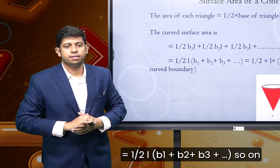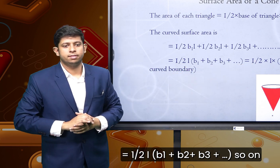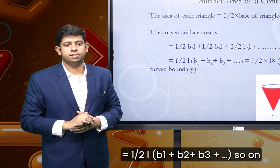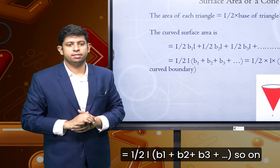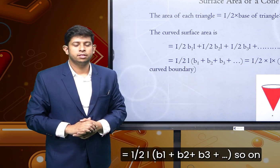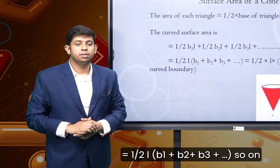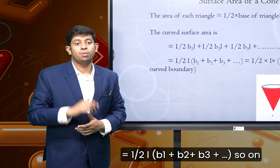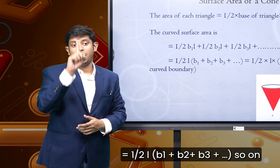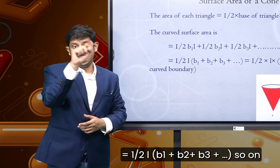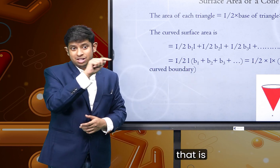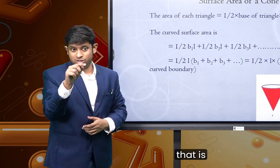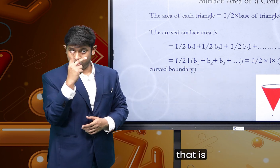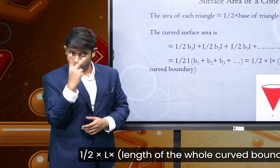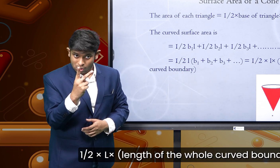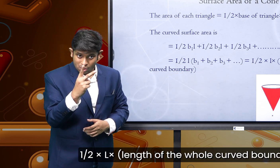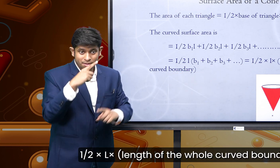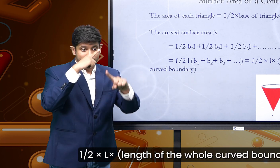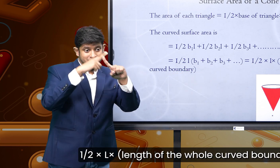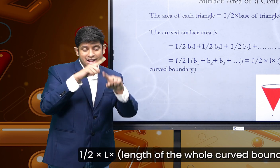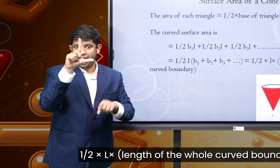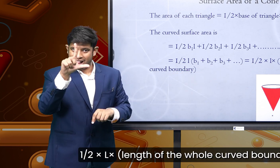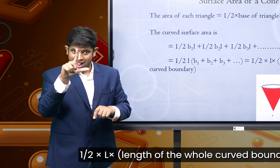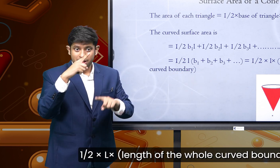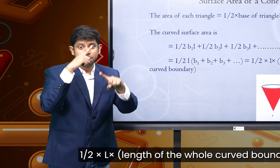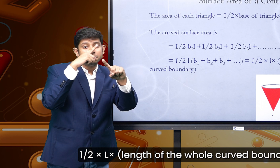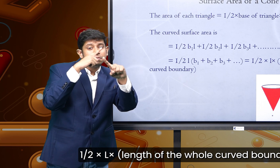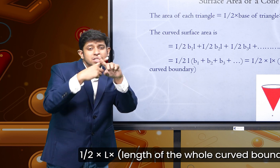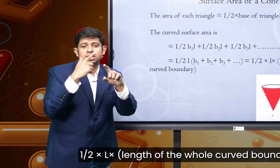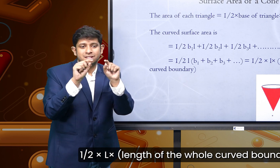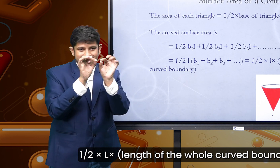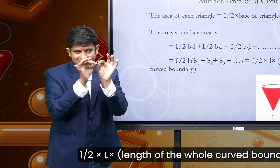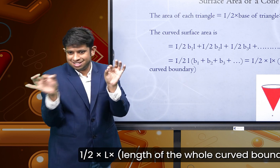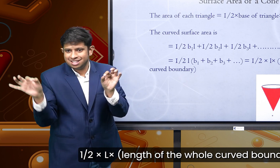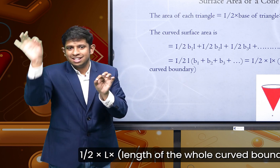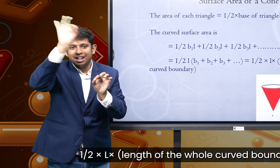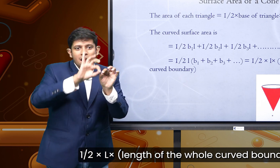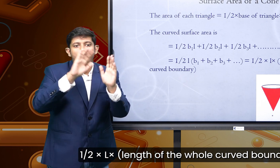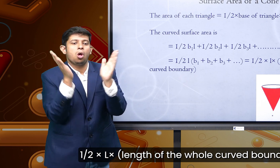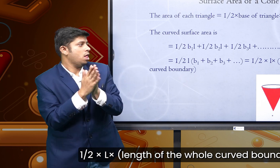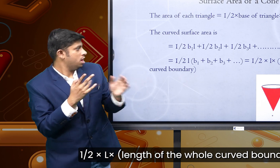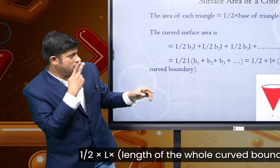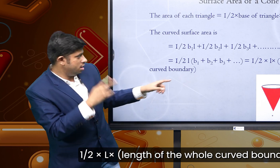on. That is half into L into length of the whole curved boundary.